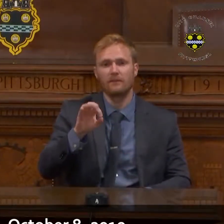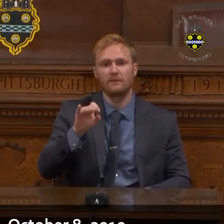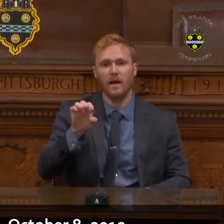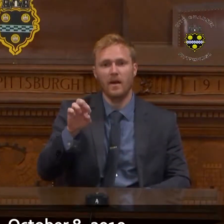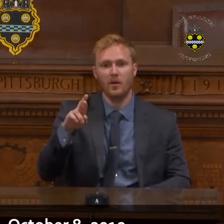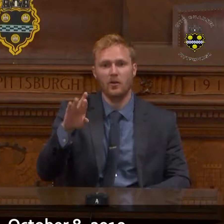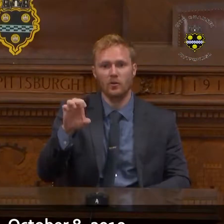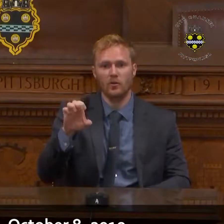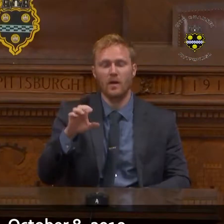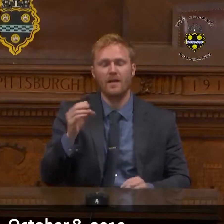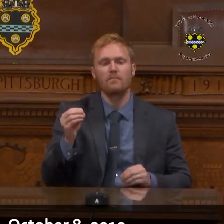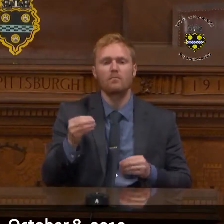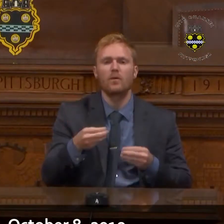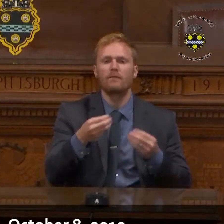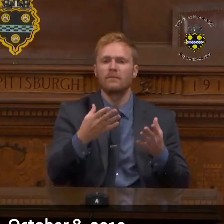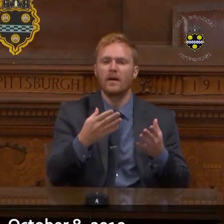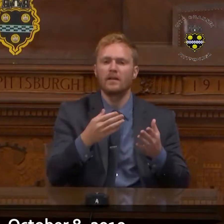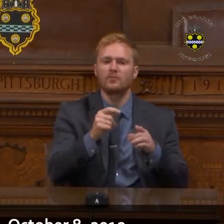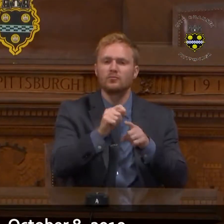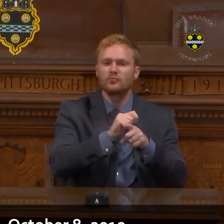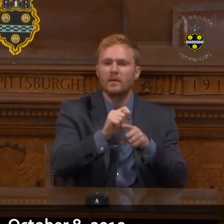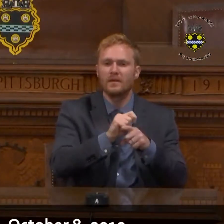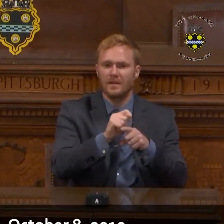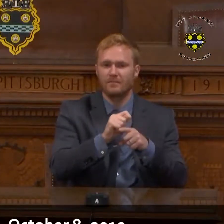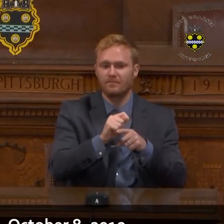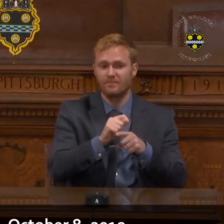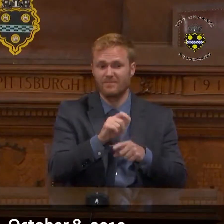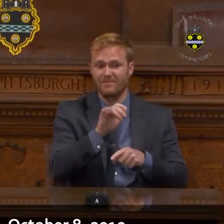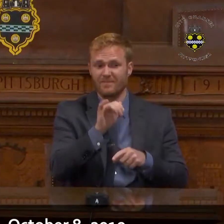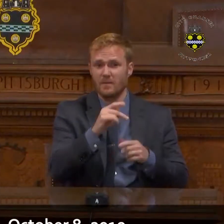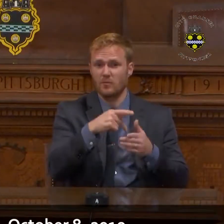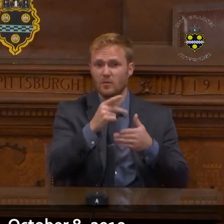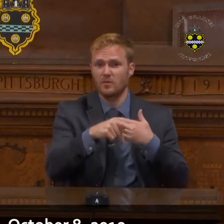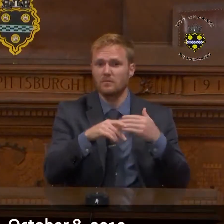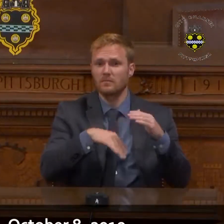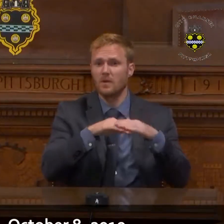providing for an agreement and expenditures not to exceed